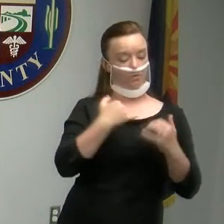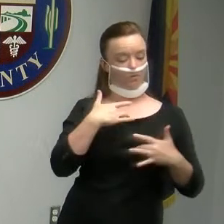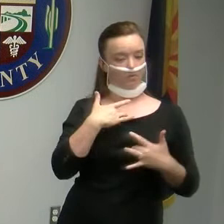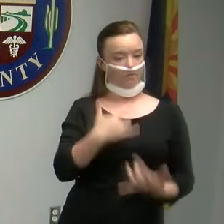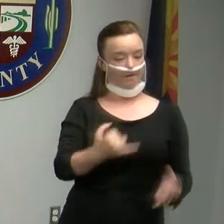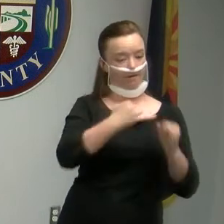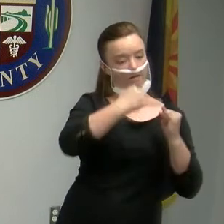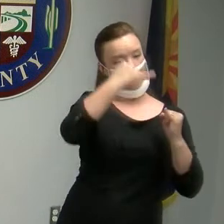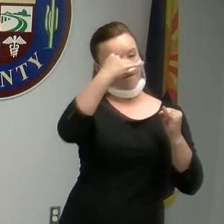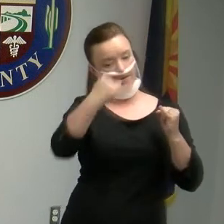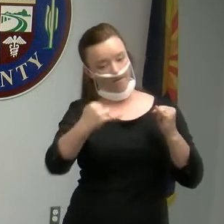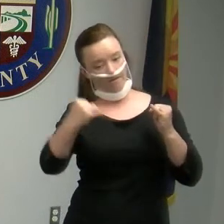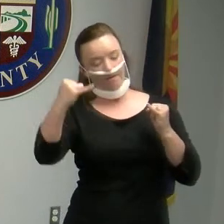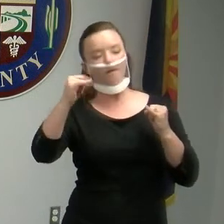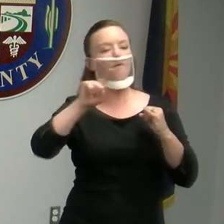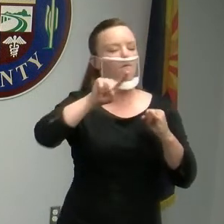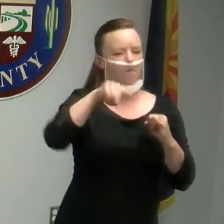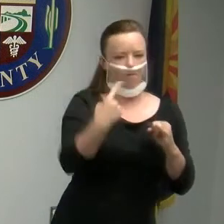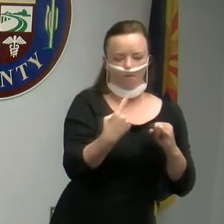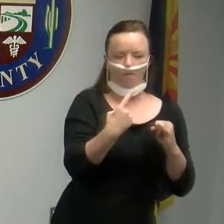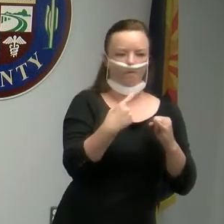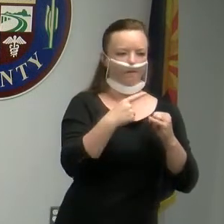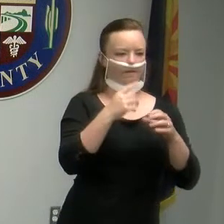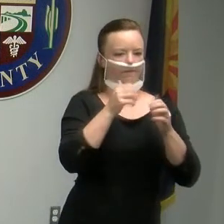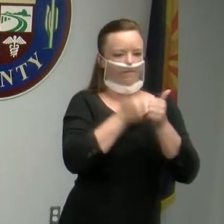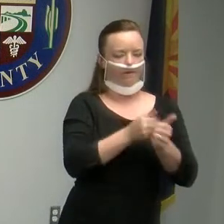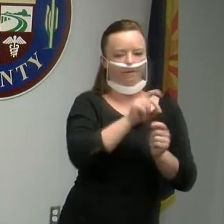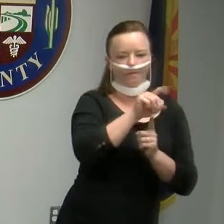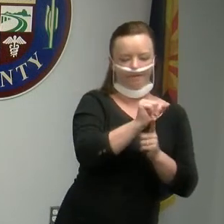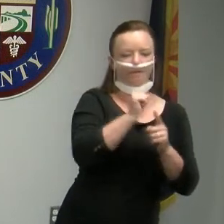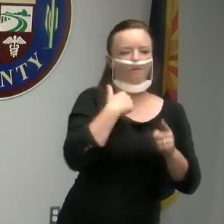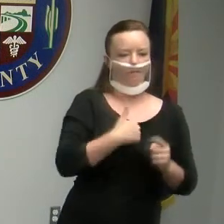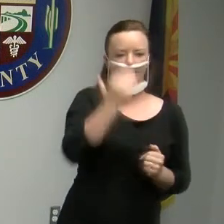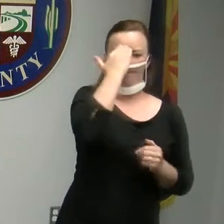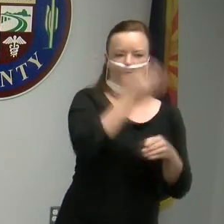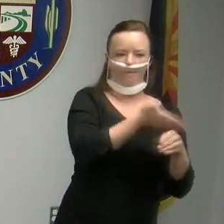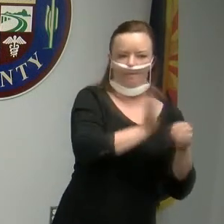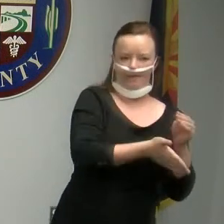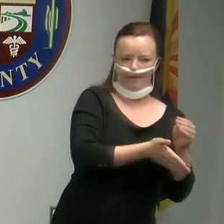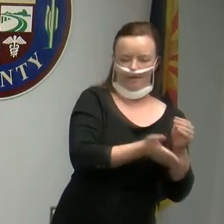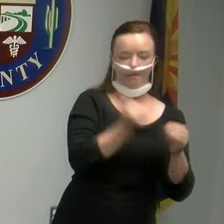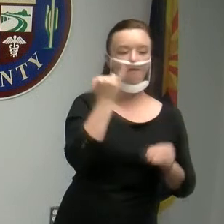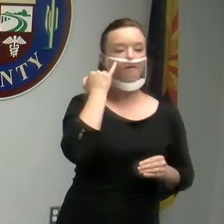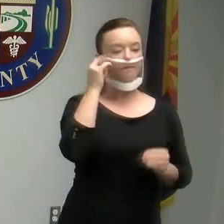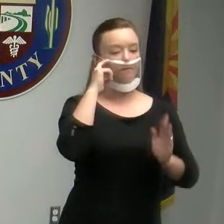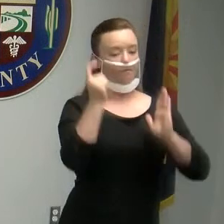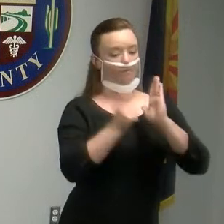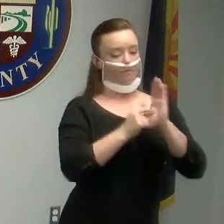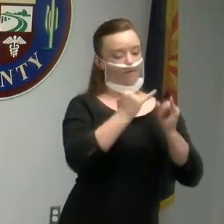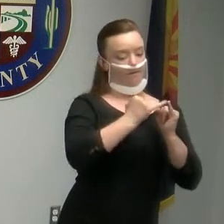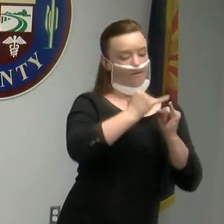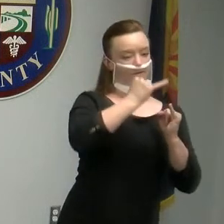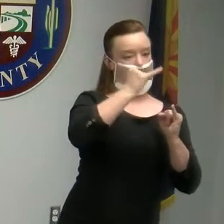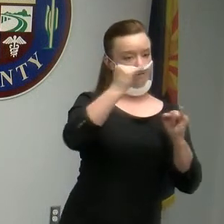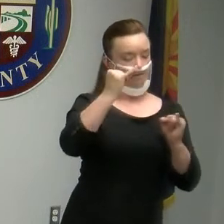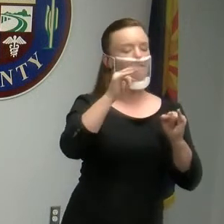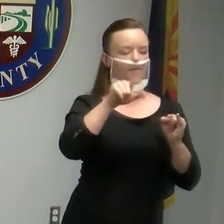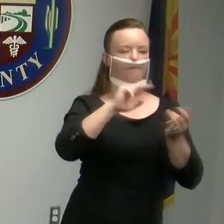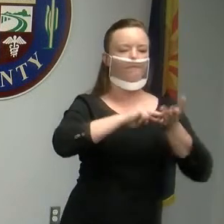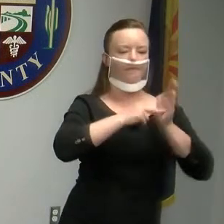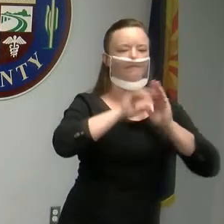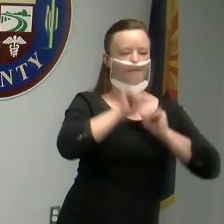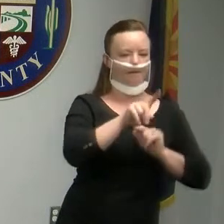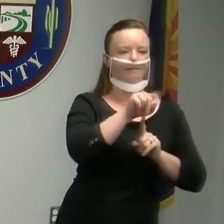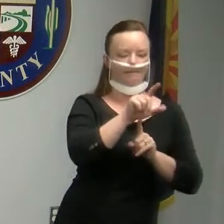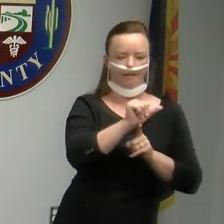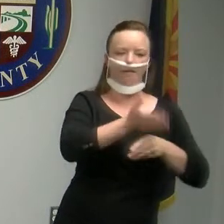to be complete. So when you look at our EPI curves, you know that those data are complete, reliable, and accurate as